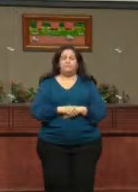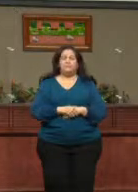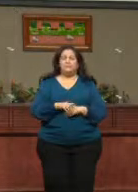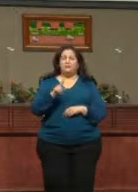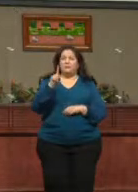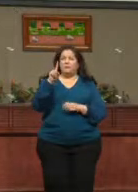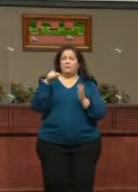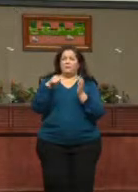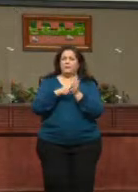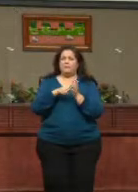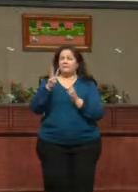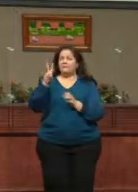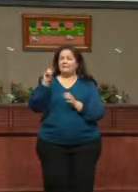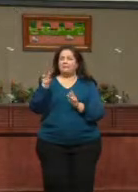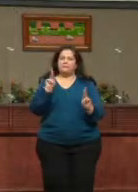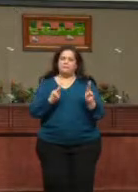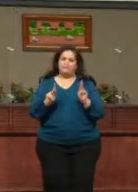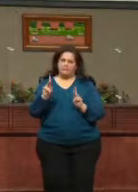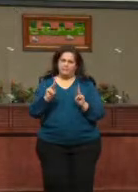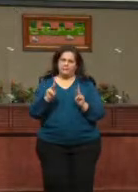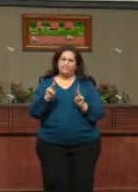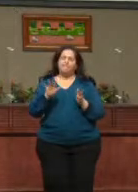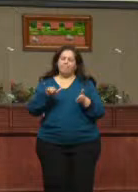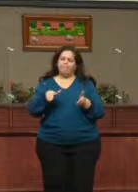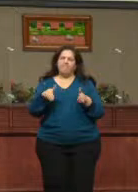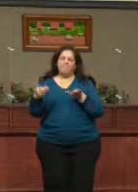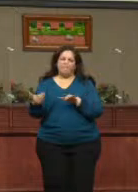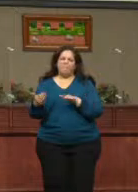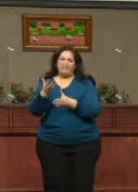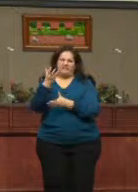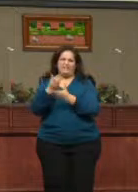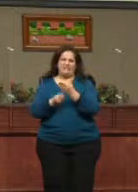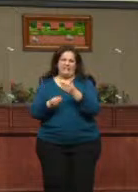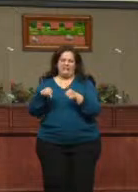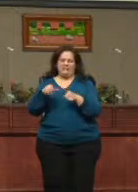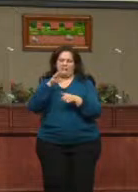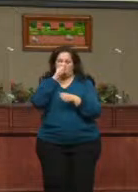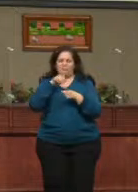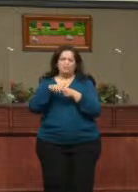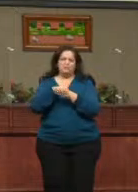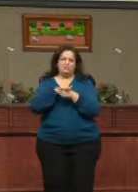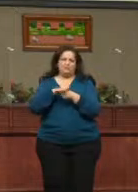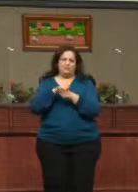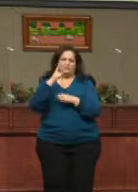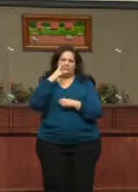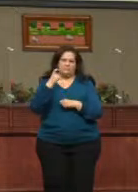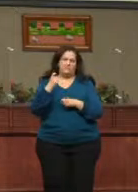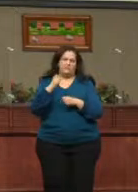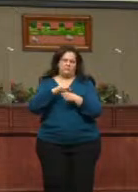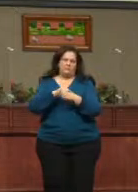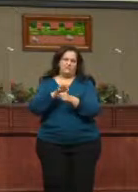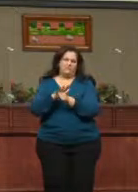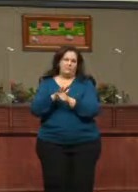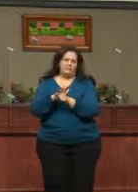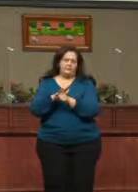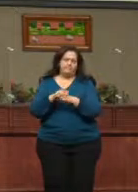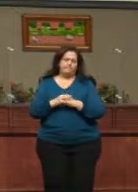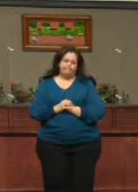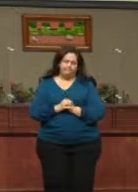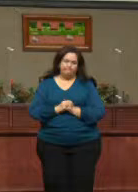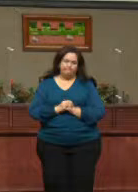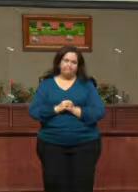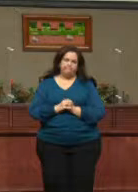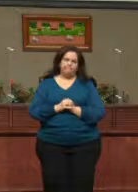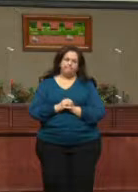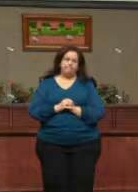1,060 residents are reported to have died of the novel coronavirus. That's